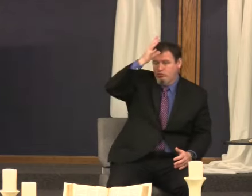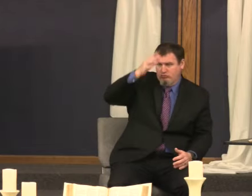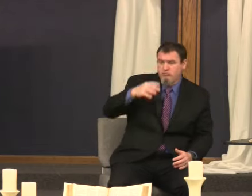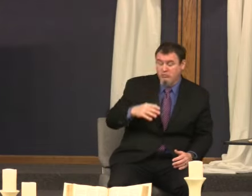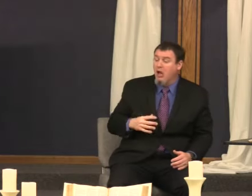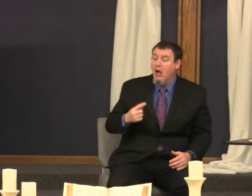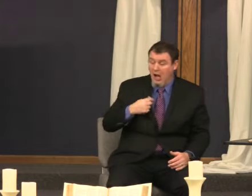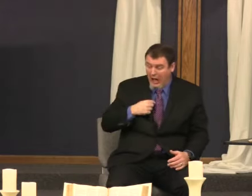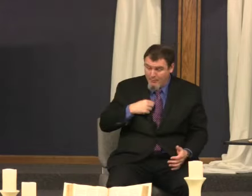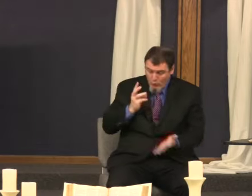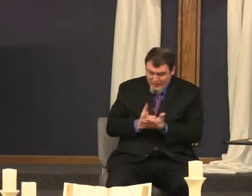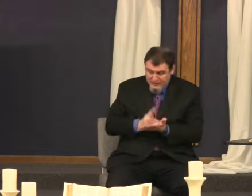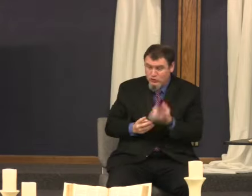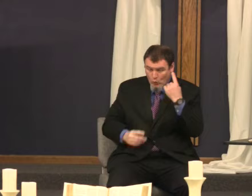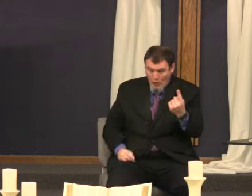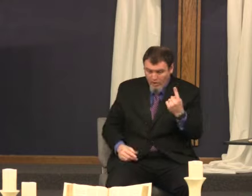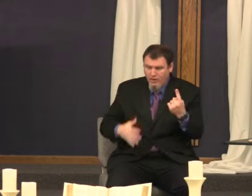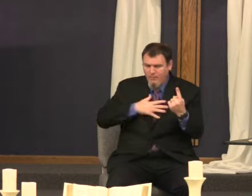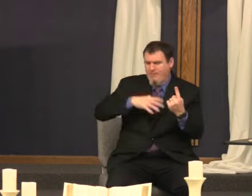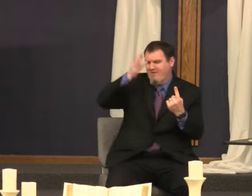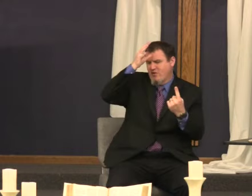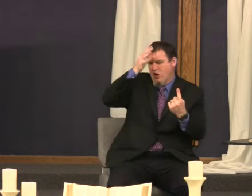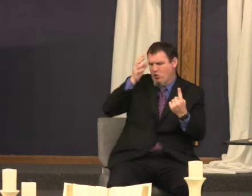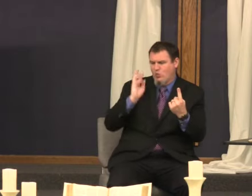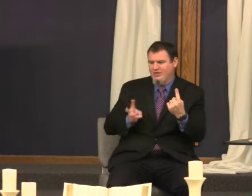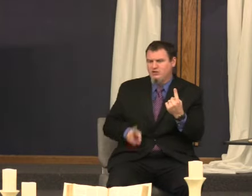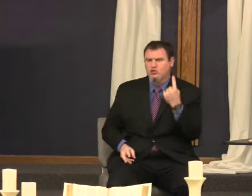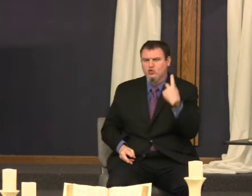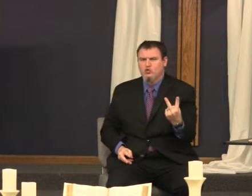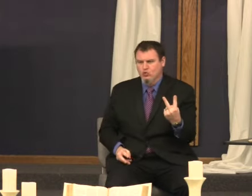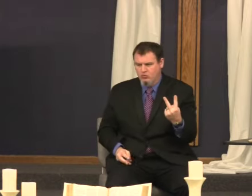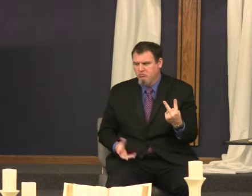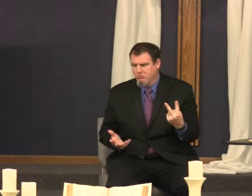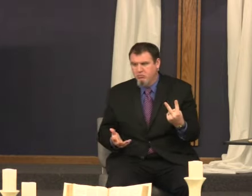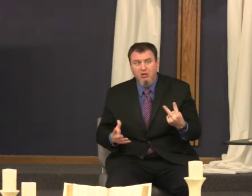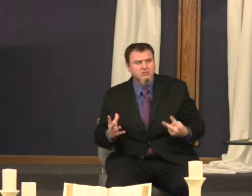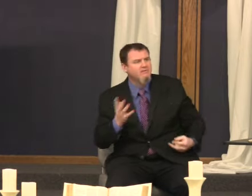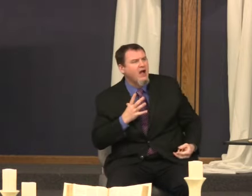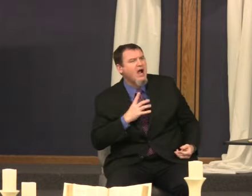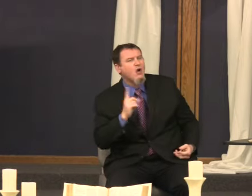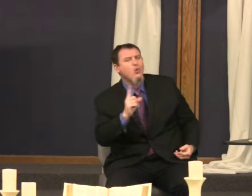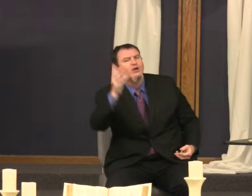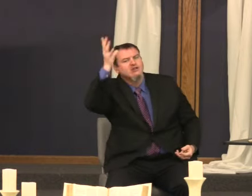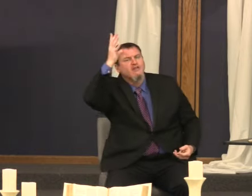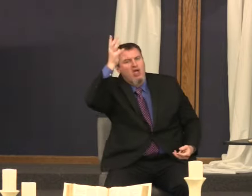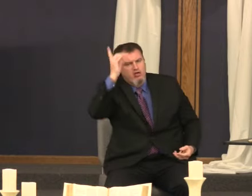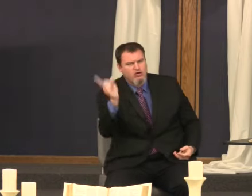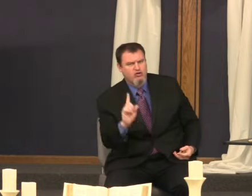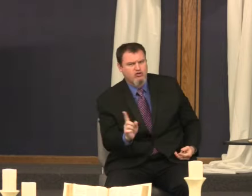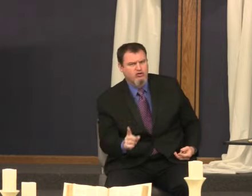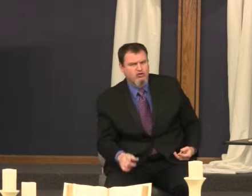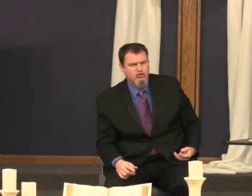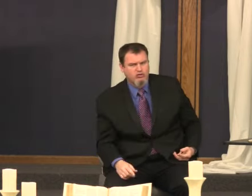He just said, my Father. I'm one witness, my Father's another witness. Well, fine, where's your Father?